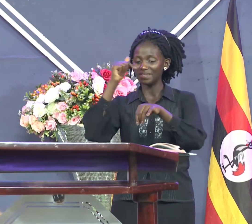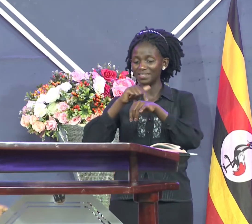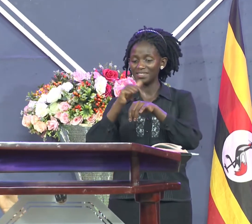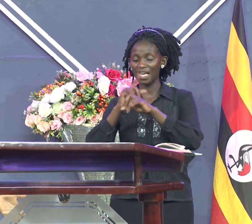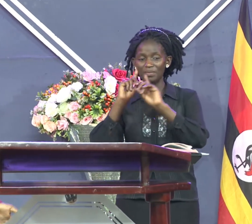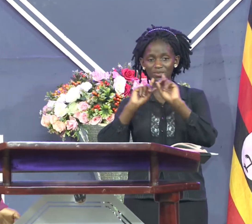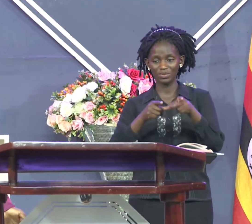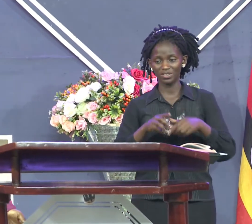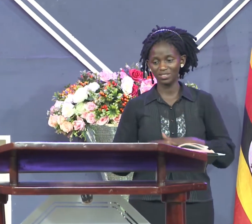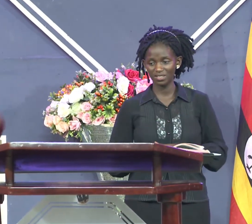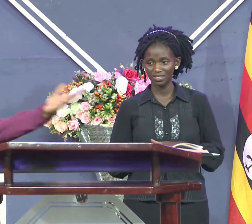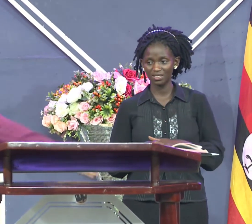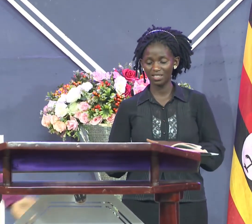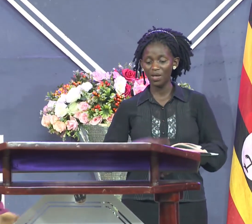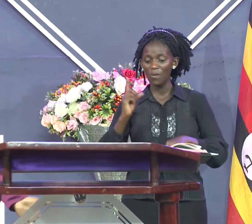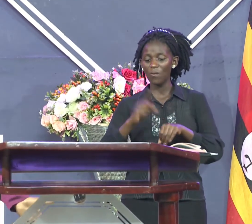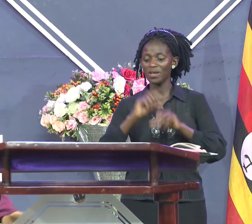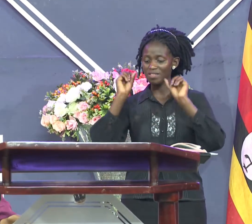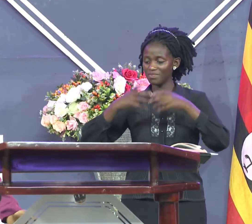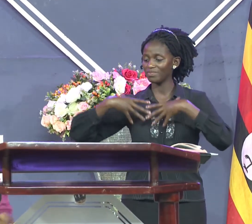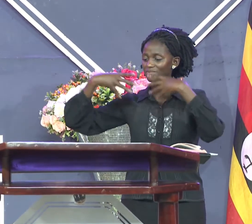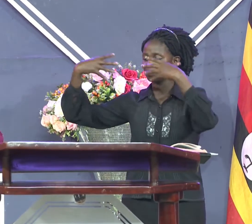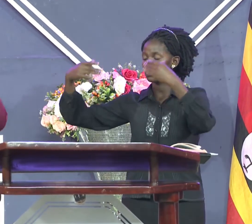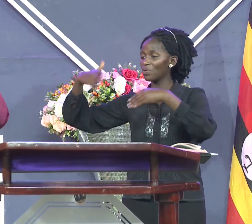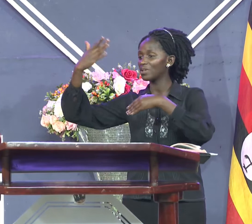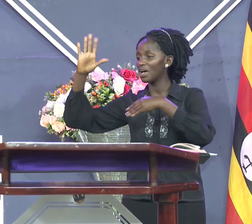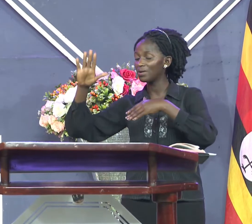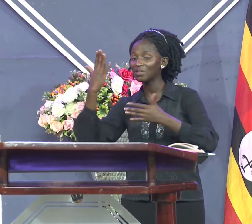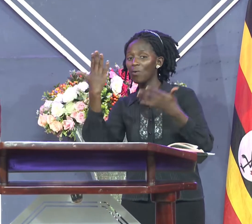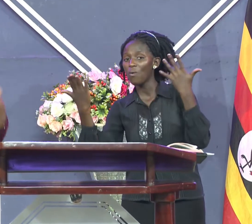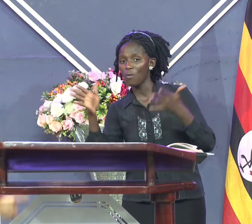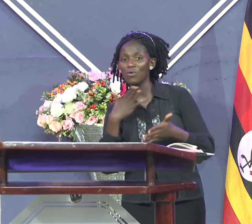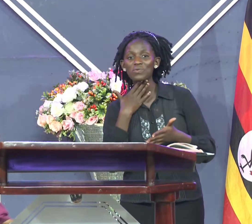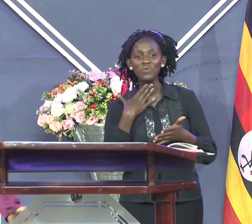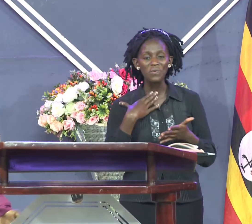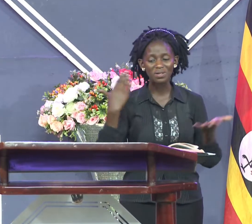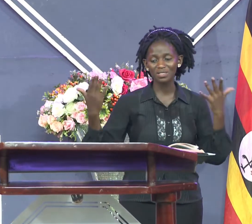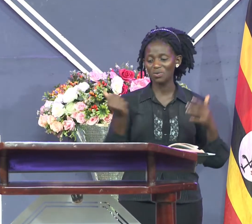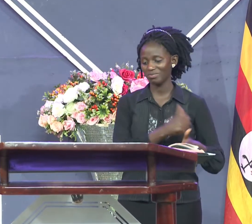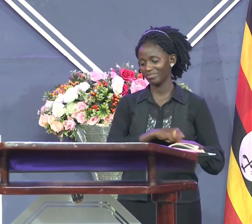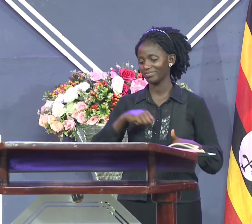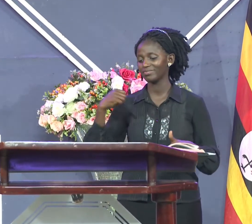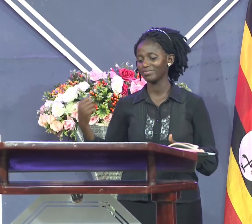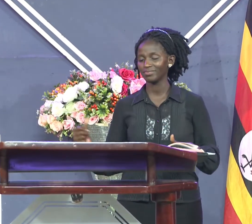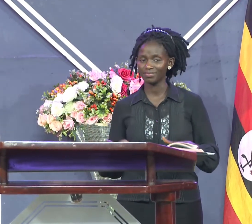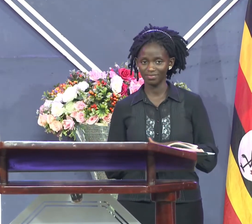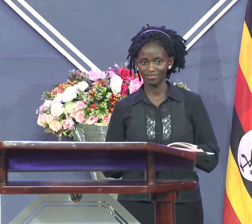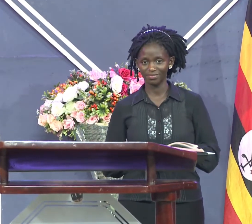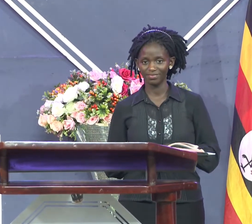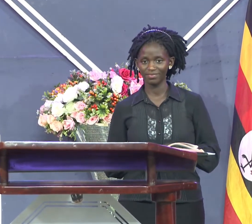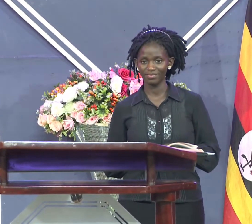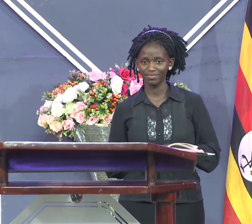But time came whereby they had to move out, whether you like it or not.